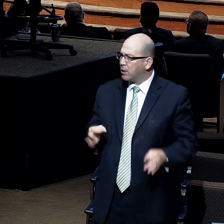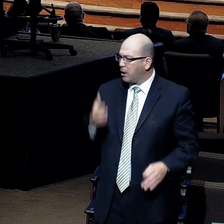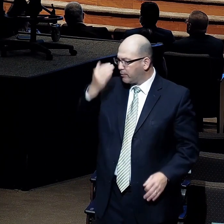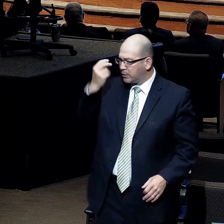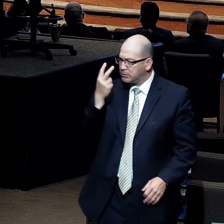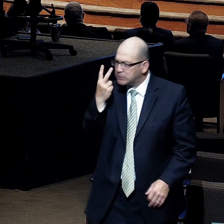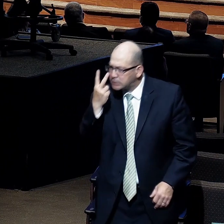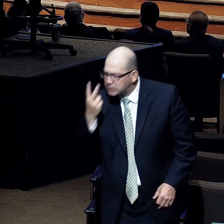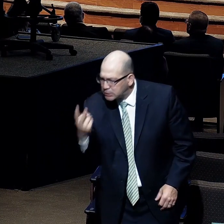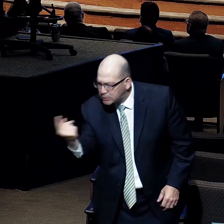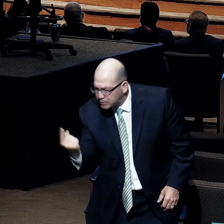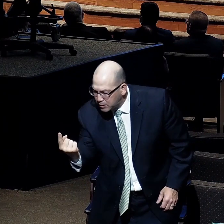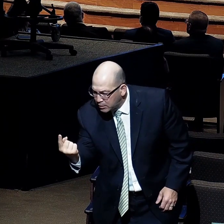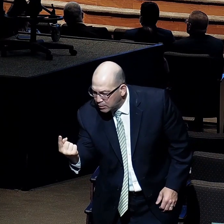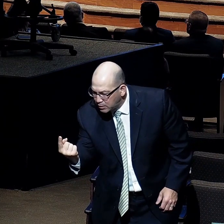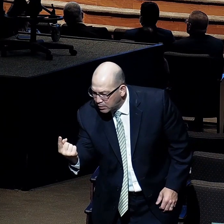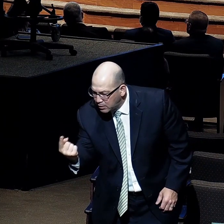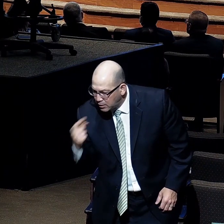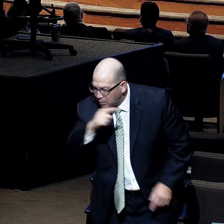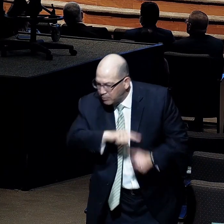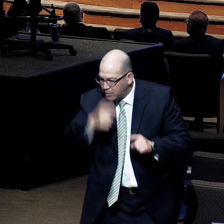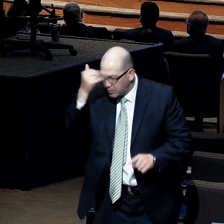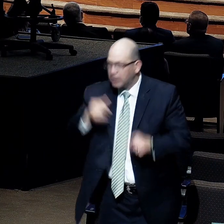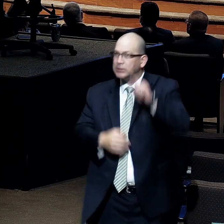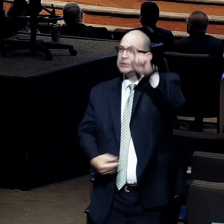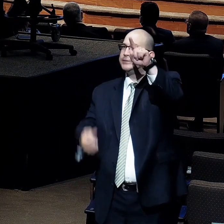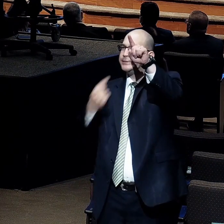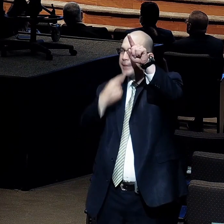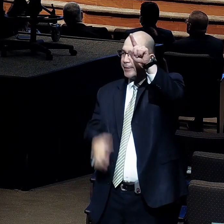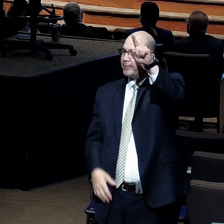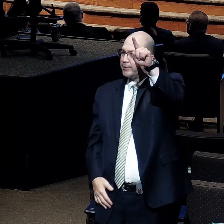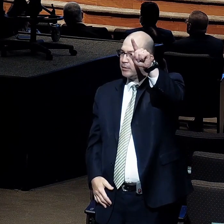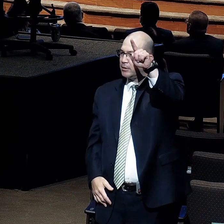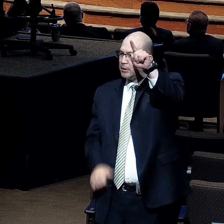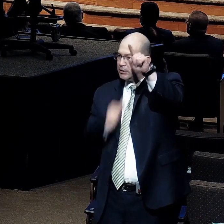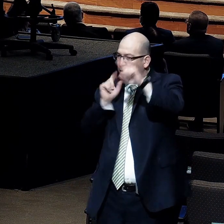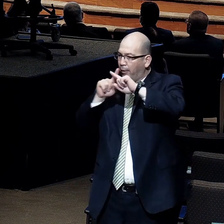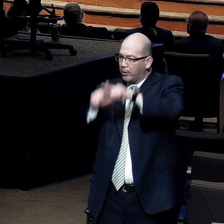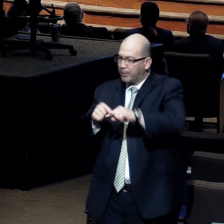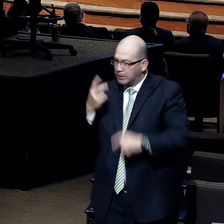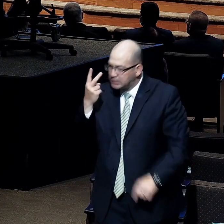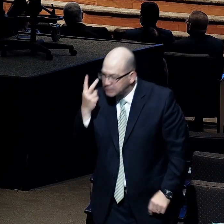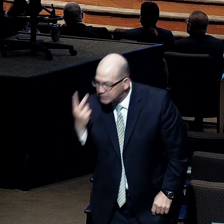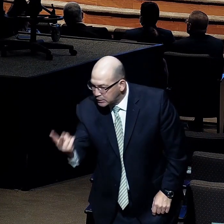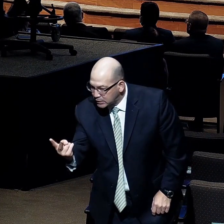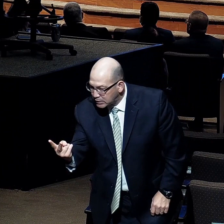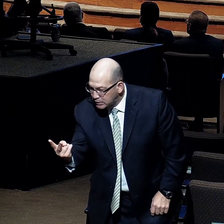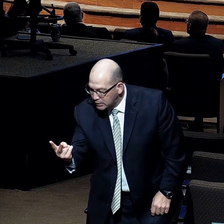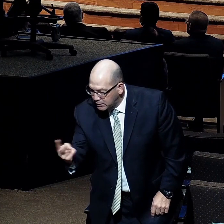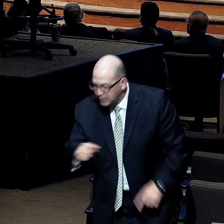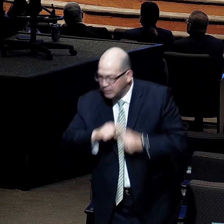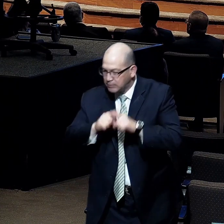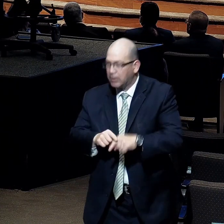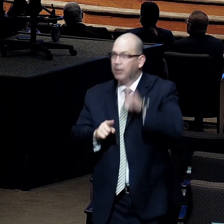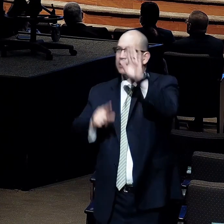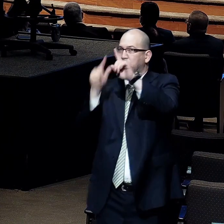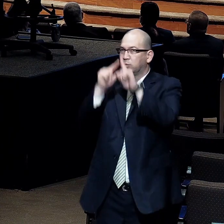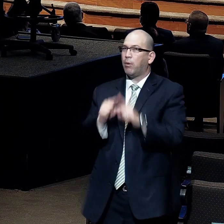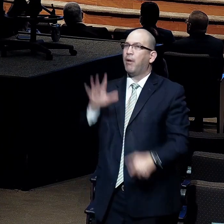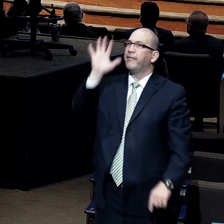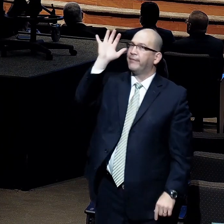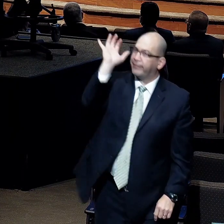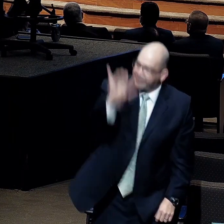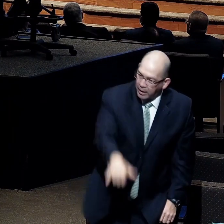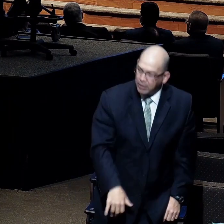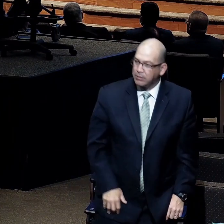but rather on what God says. Don't make your decisions on what you see, but on what God says. Corinthians